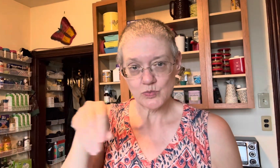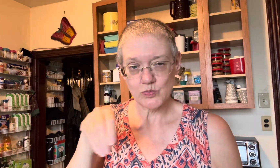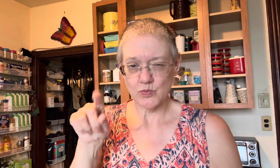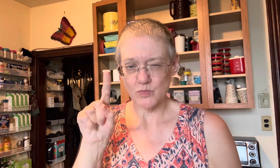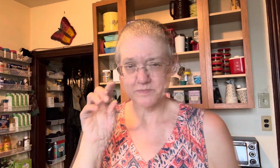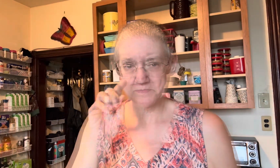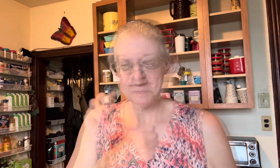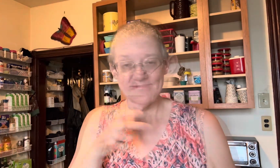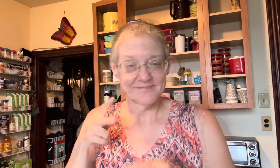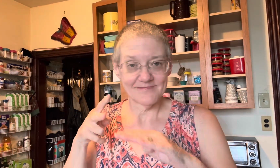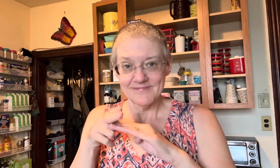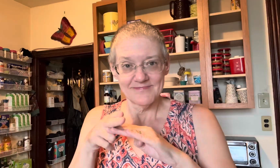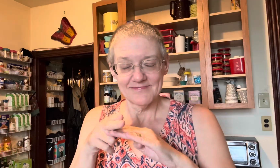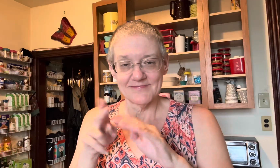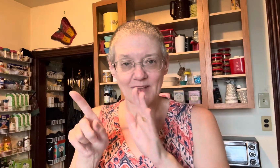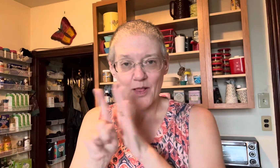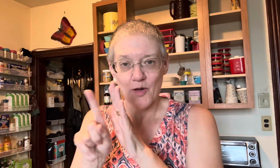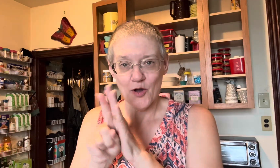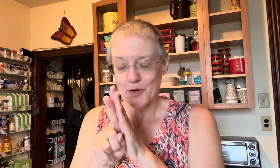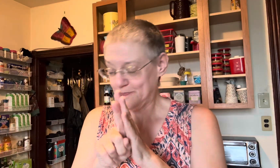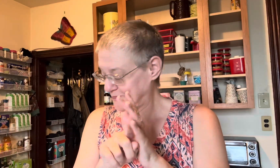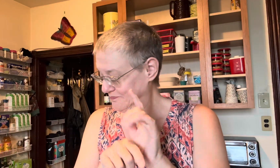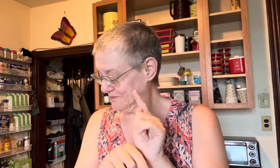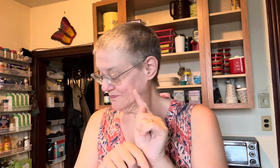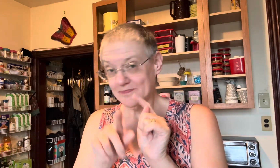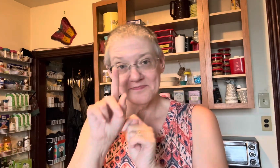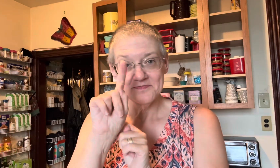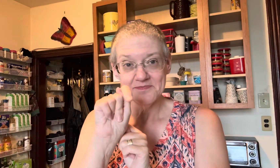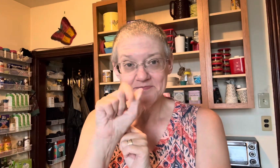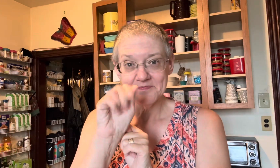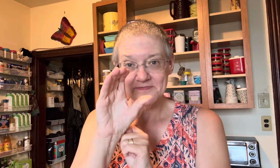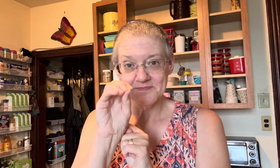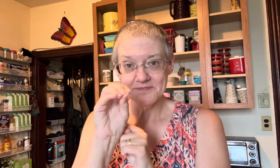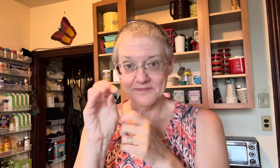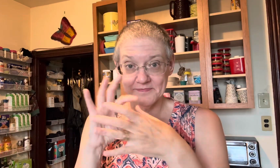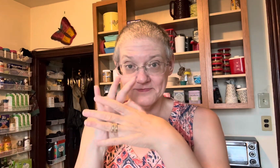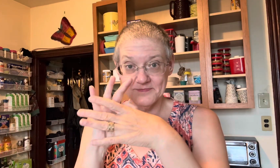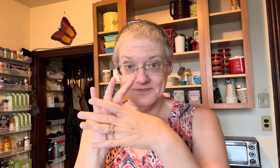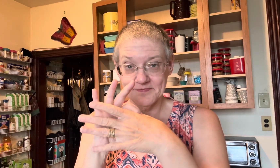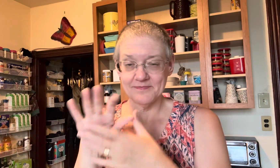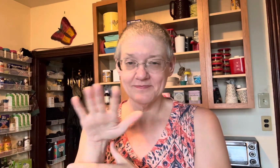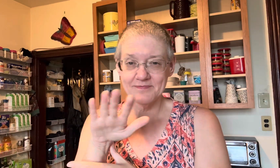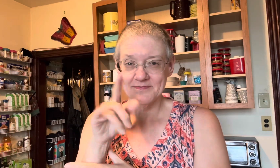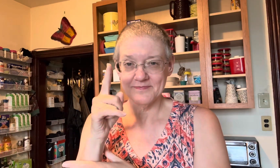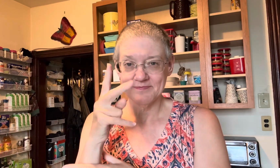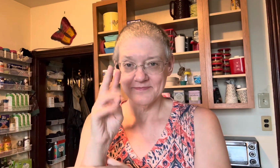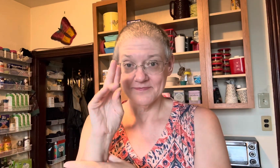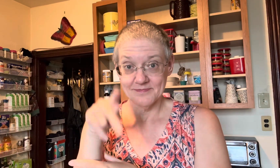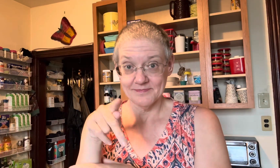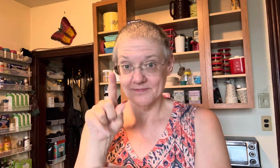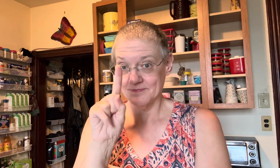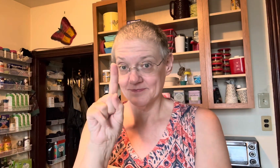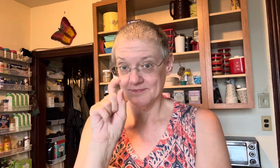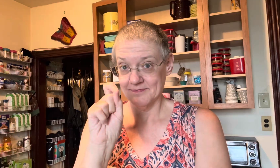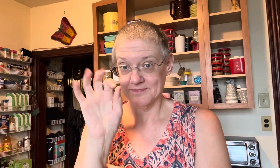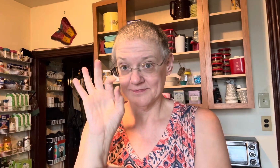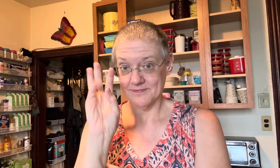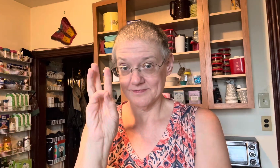I'm going to sprinkle 1 ounce on the tortilla. Sorry, the alarm cut off the camera. 1 serving of taco meat, about half a